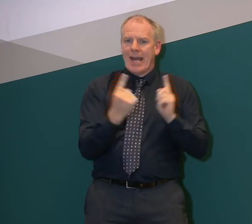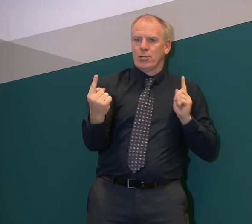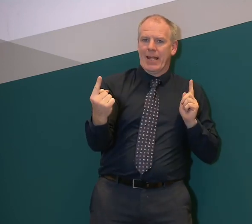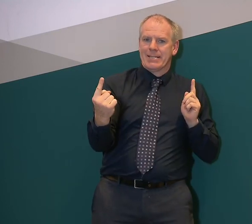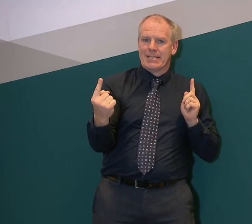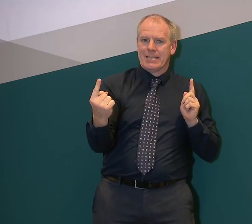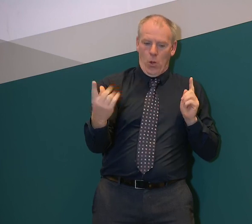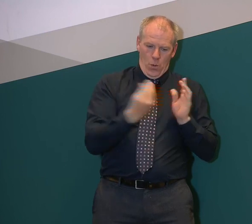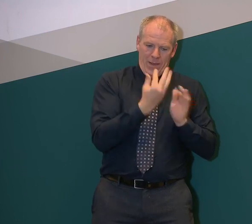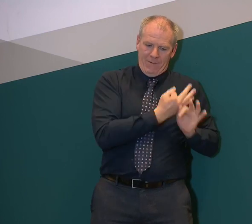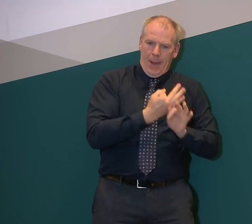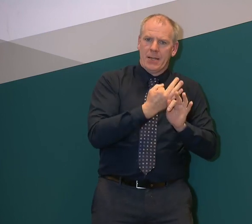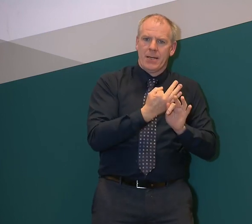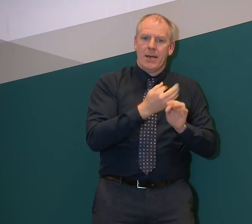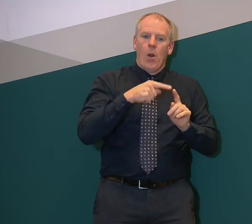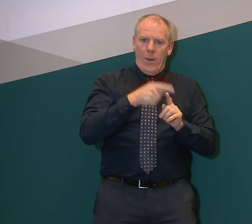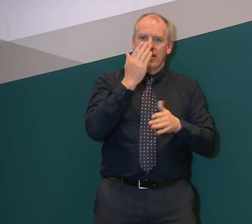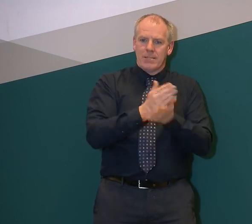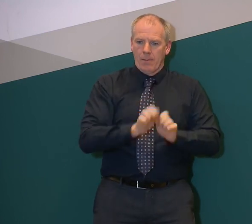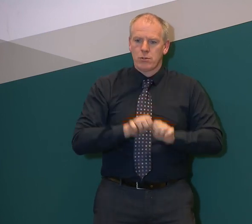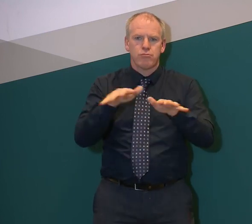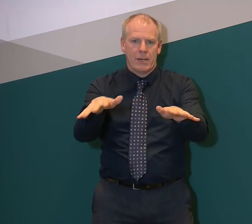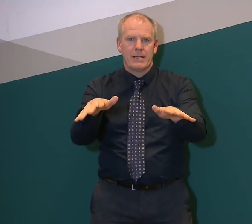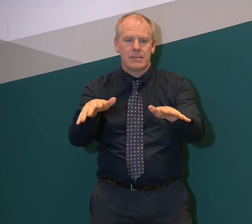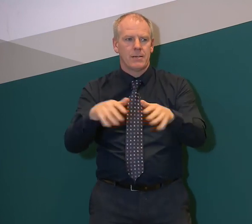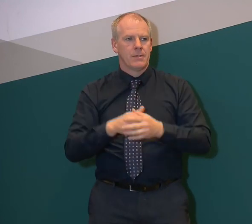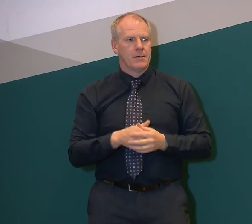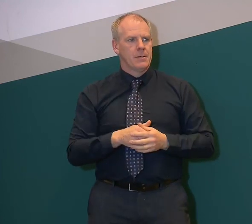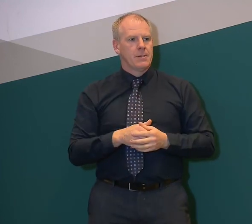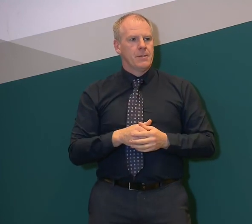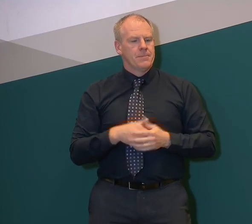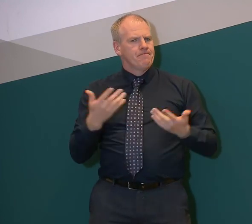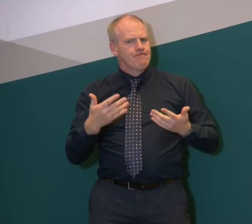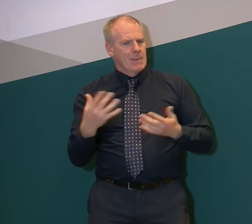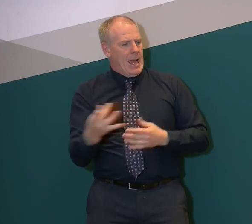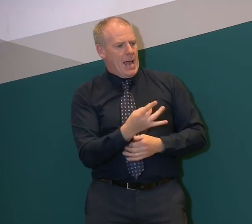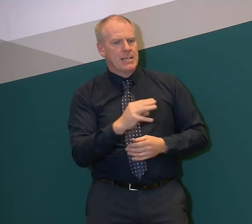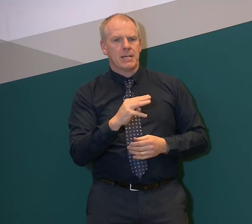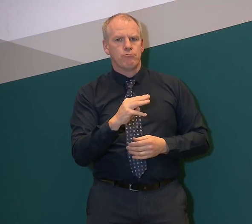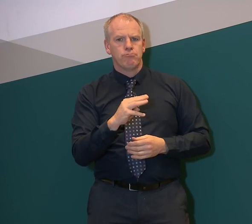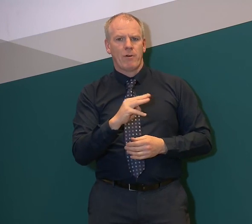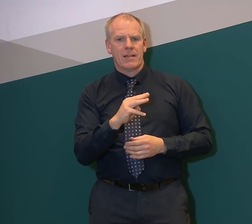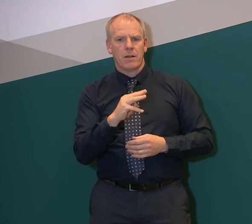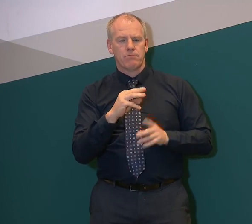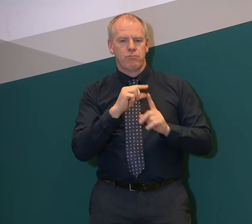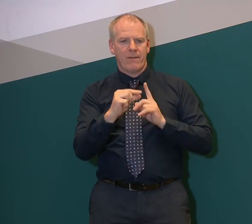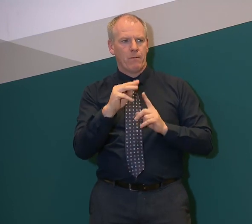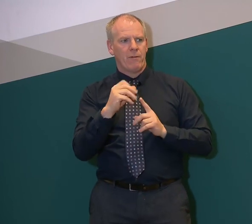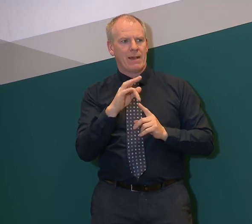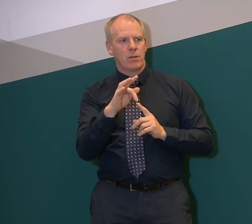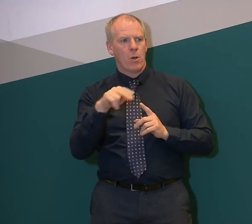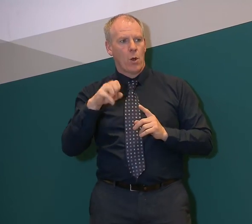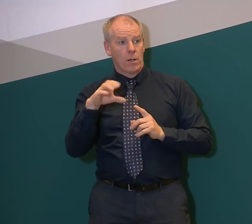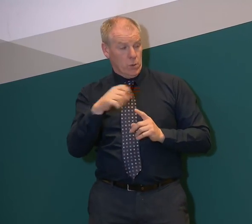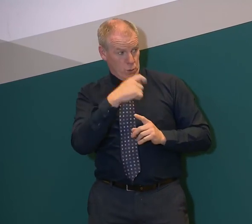and your family. That is the measure that's going to prevent the transmission of this virus. And if I can just ask Professor Nolan, do you expect that, say, in